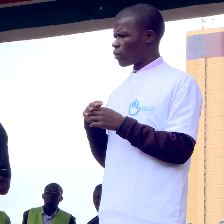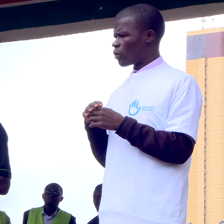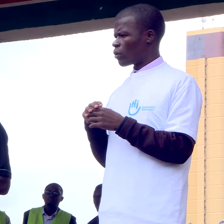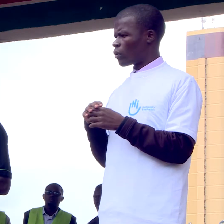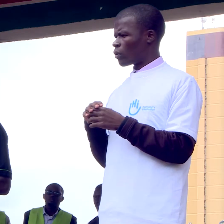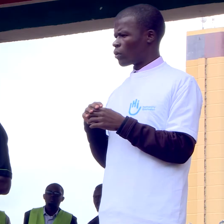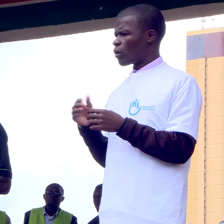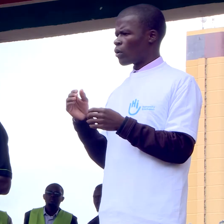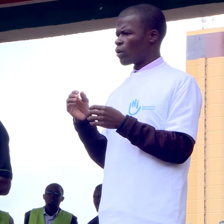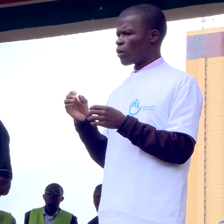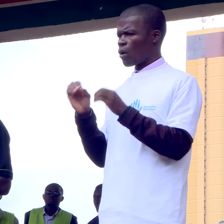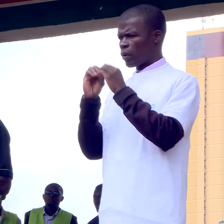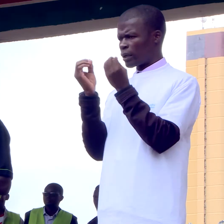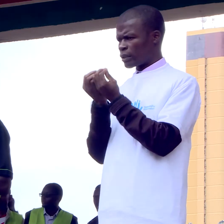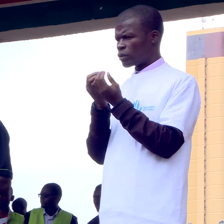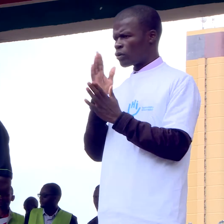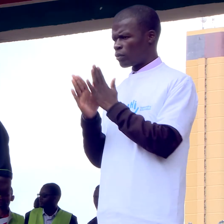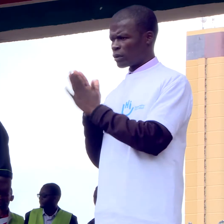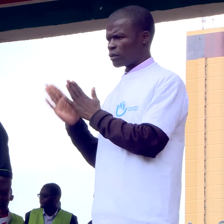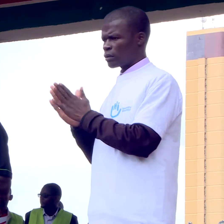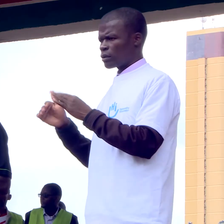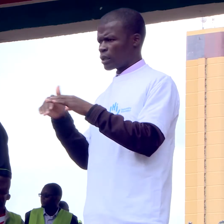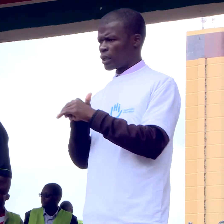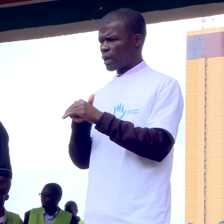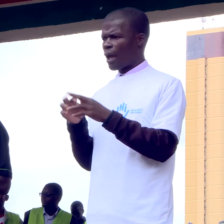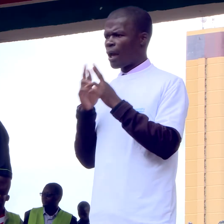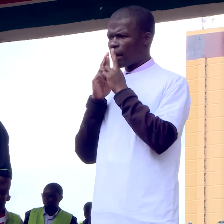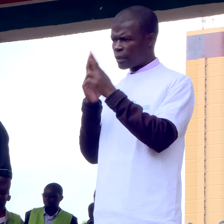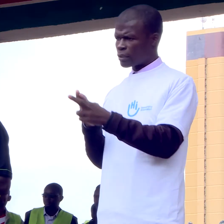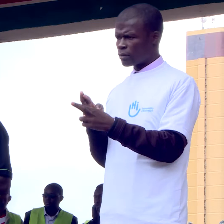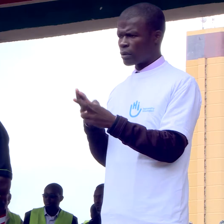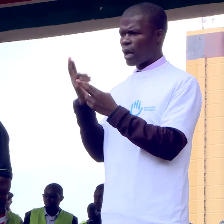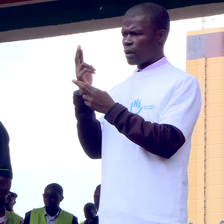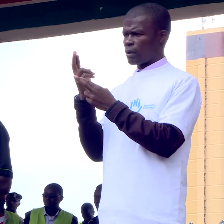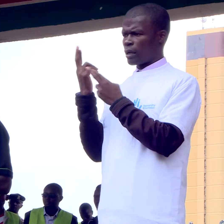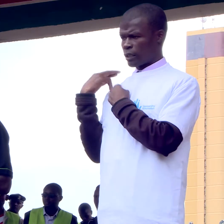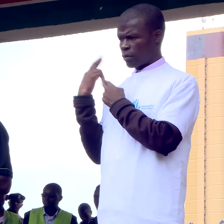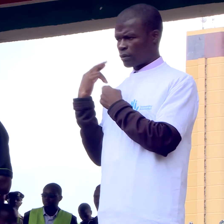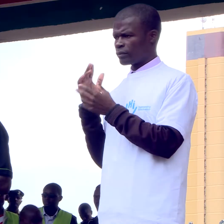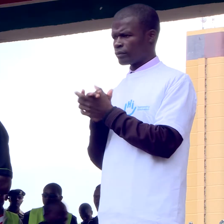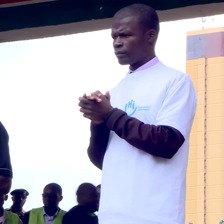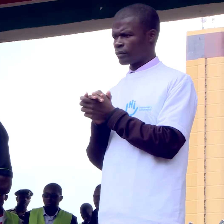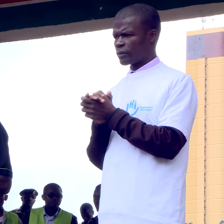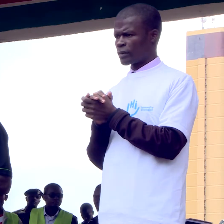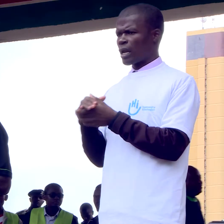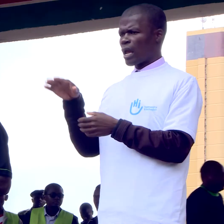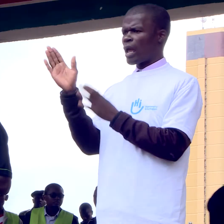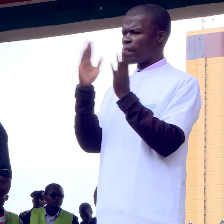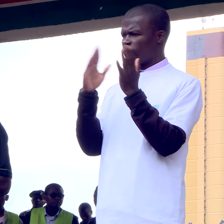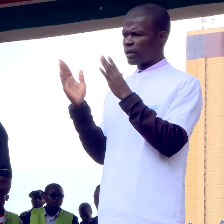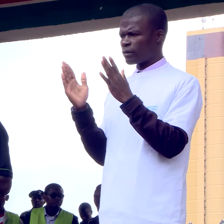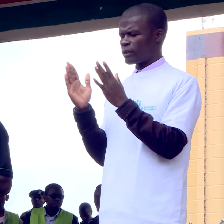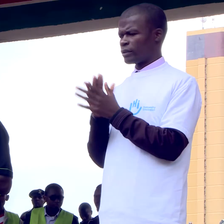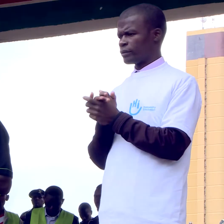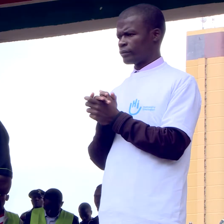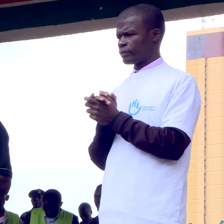out organizational restructuring in response to the dynamic environment with a view to enhancing